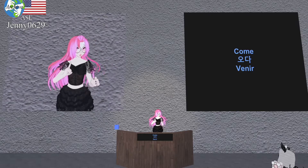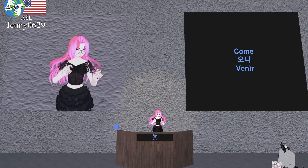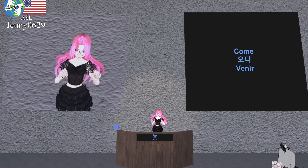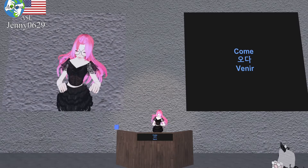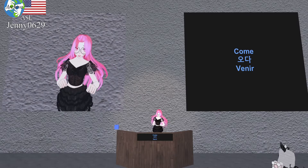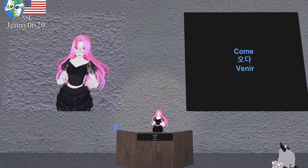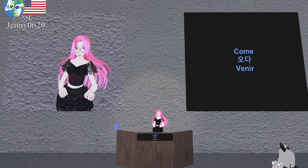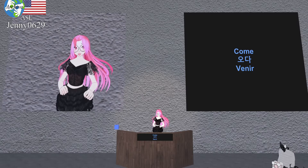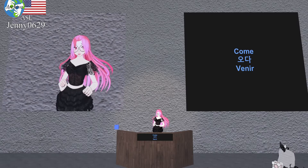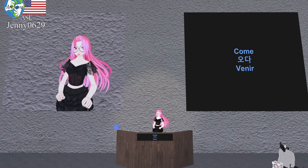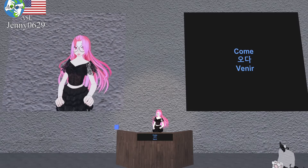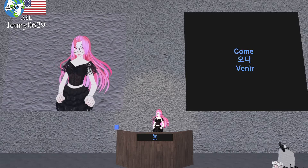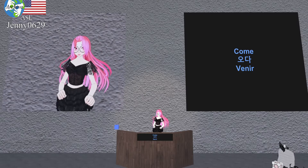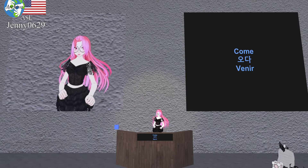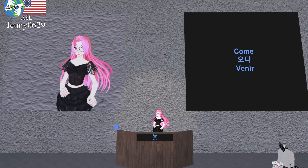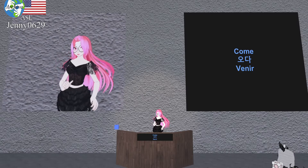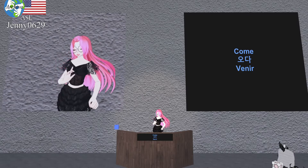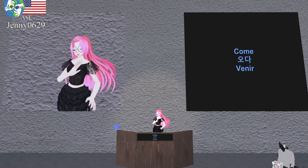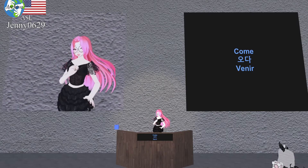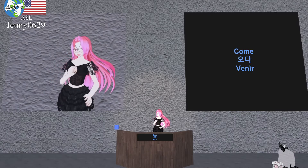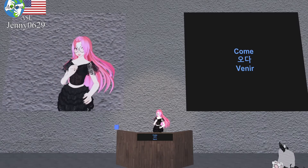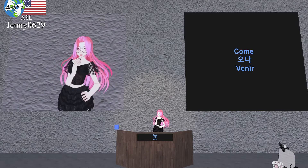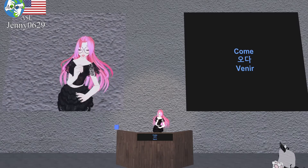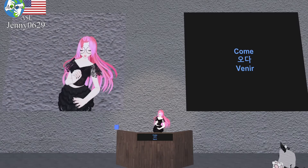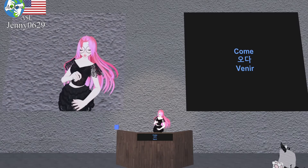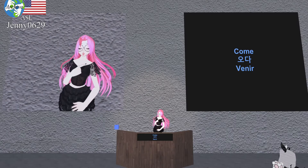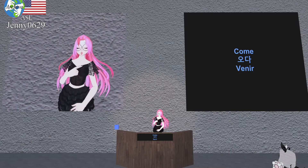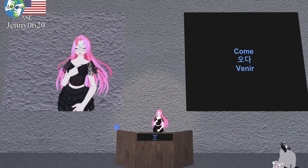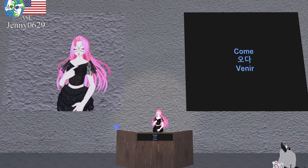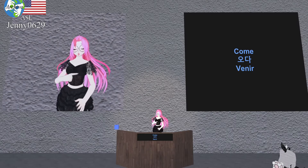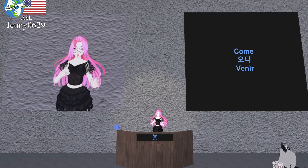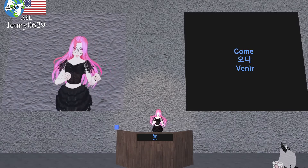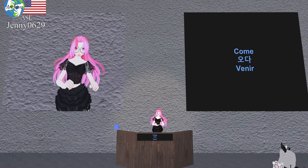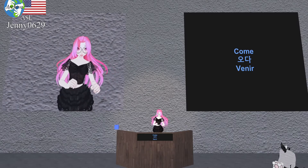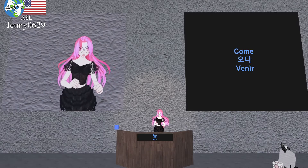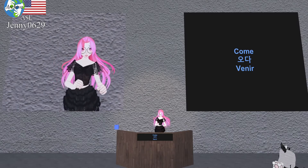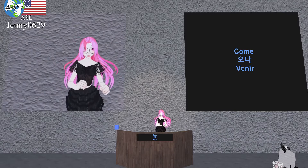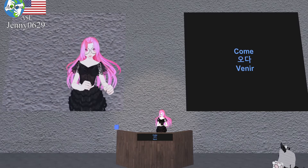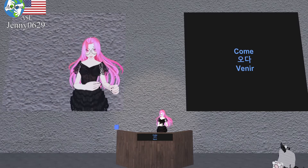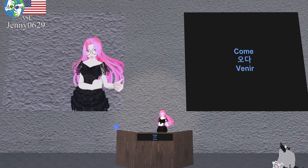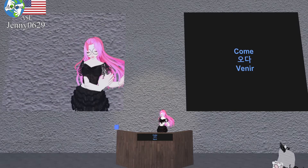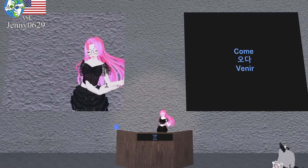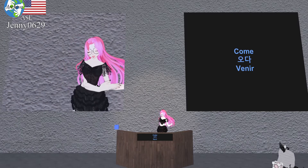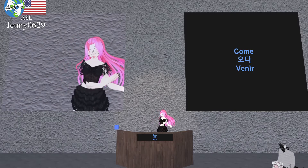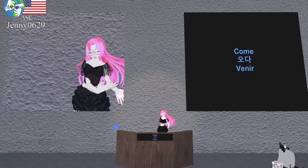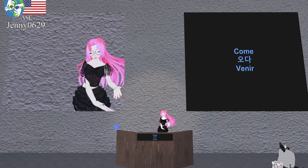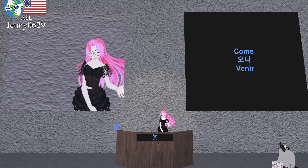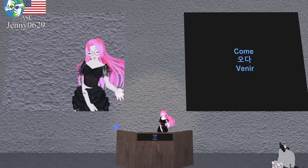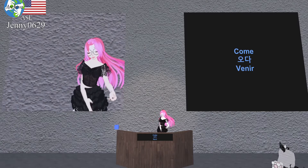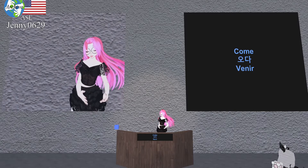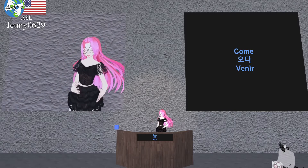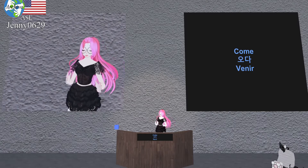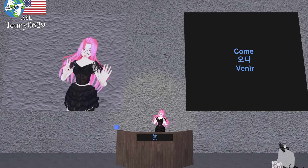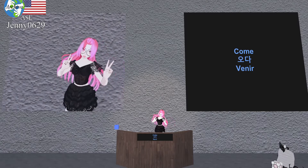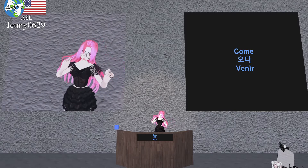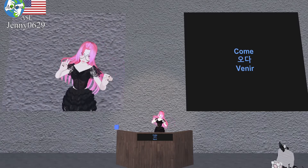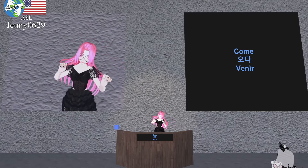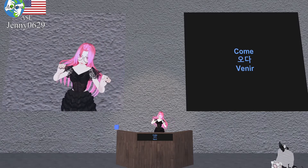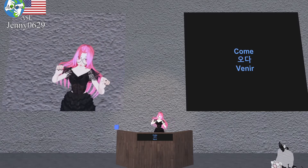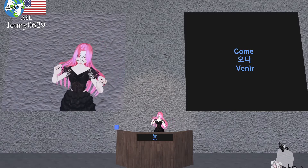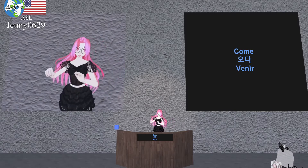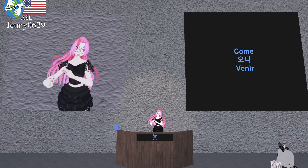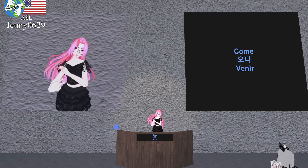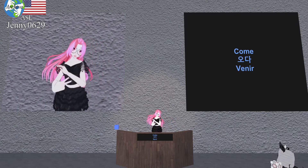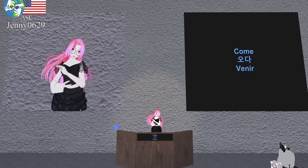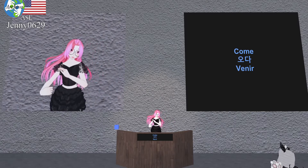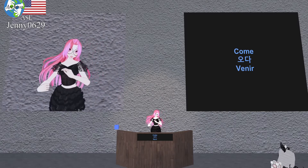sometimes deaf people, that's the only job they can get. And if a CODA who's hearing and has the capability of perhaps doing some other stuff, kind